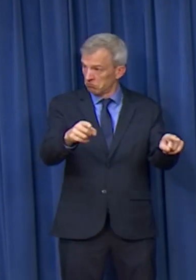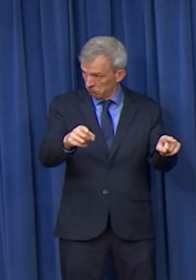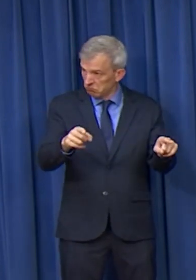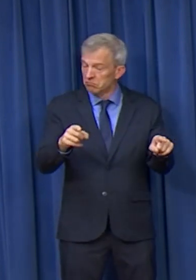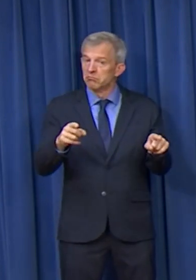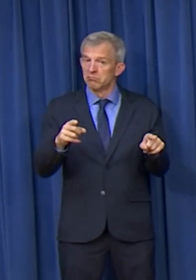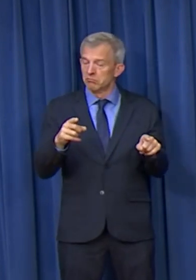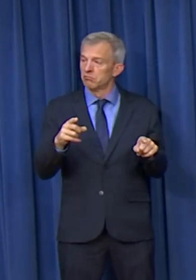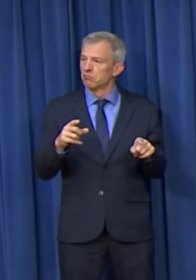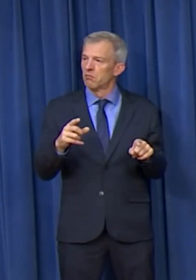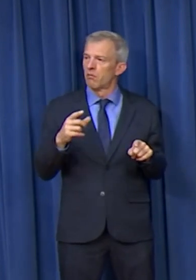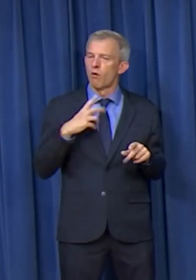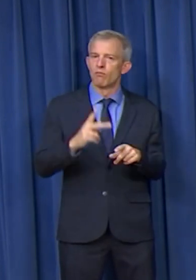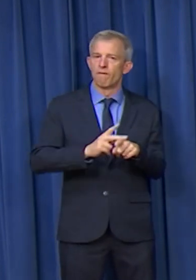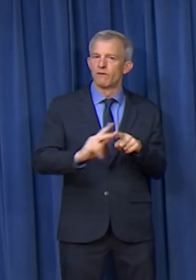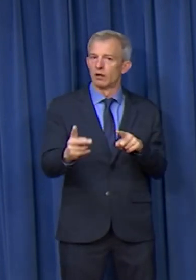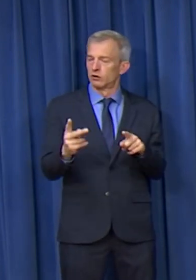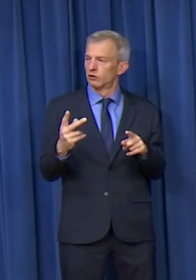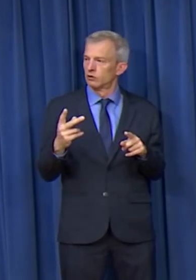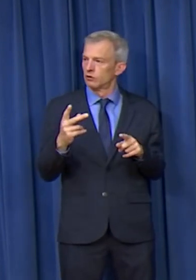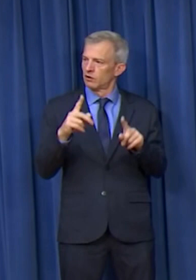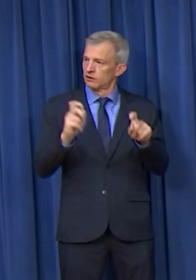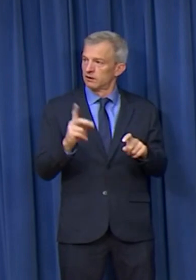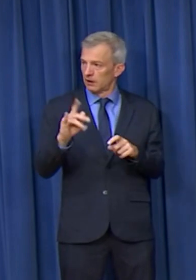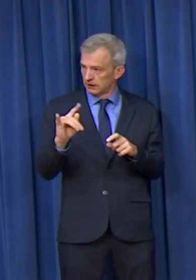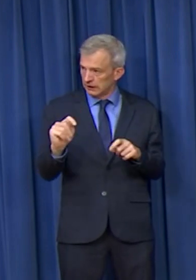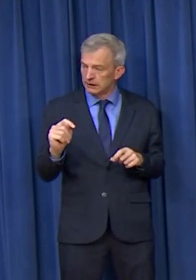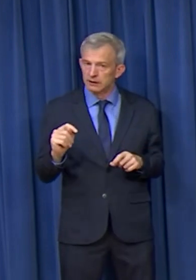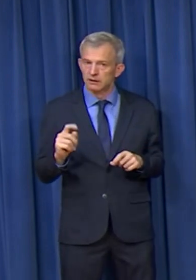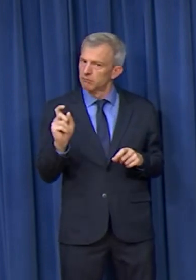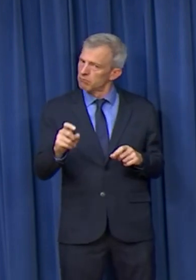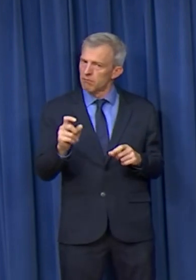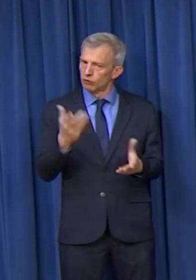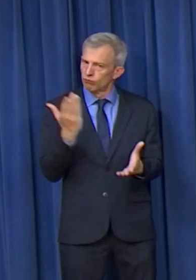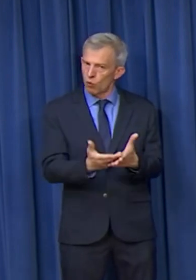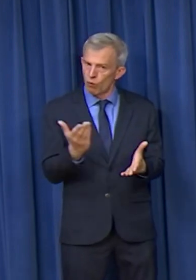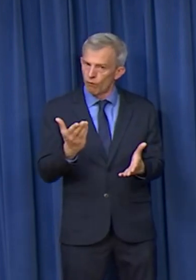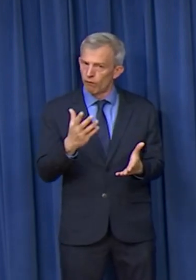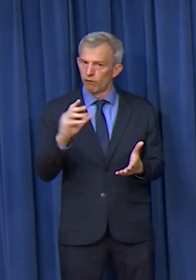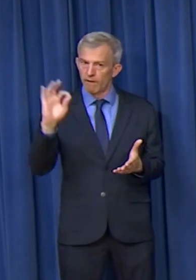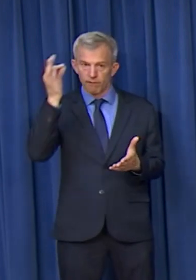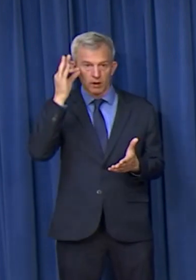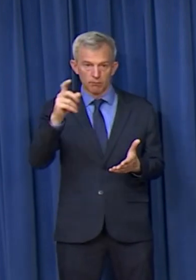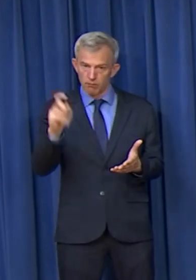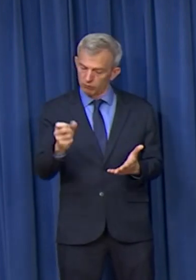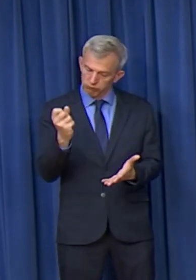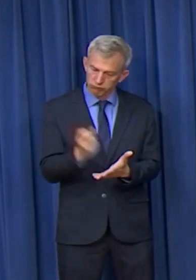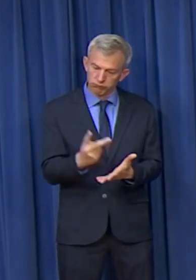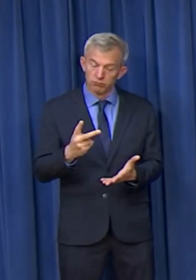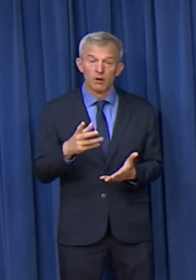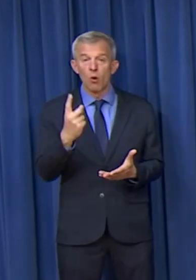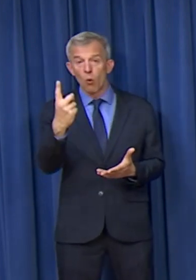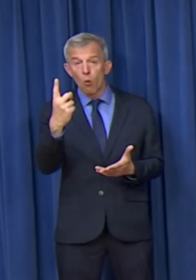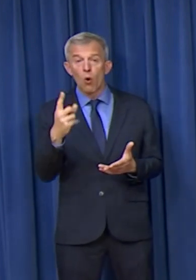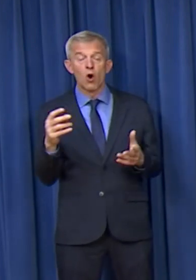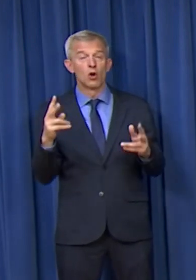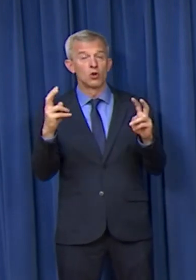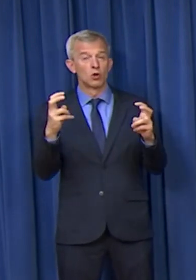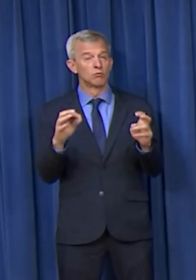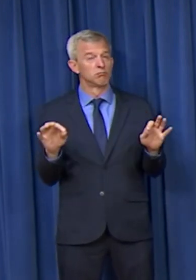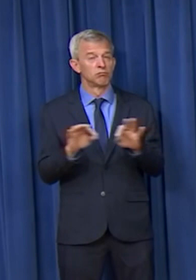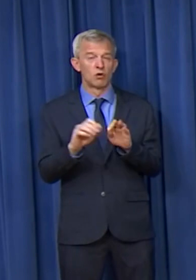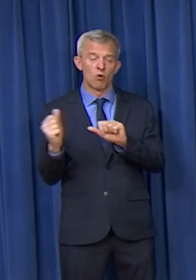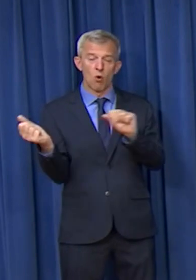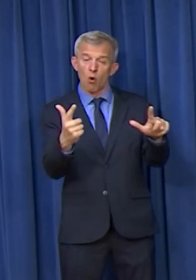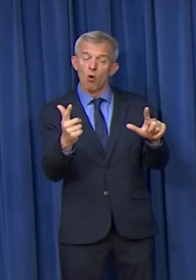care professionals. And here's a real issue that is very important for all our consumers. If